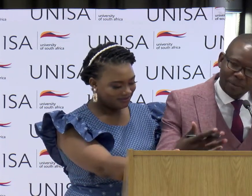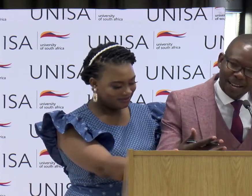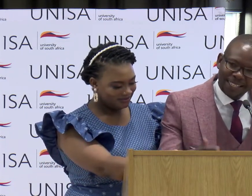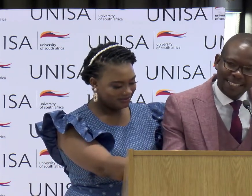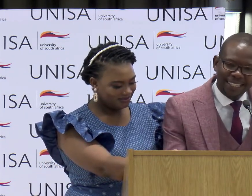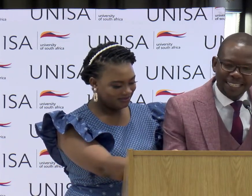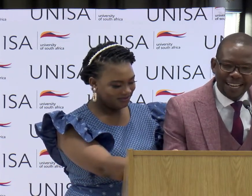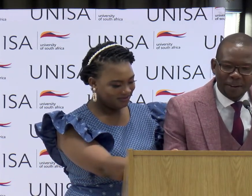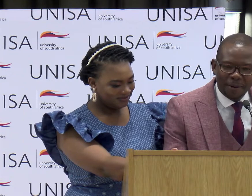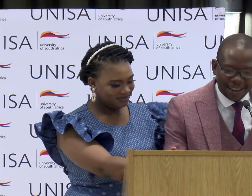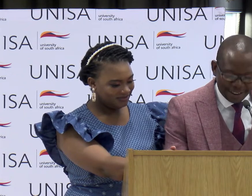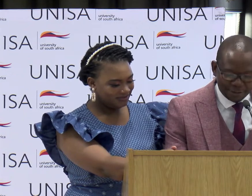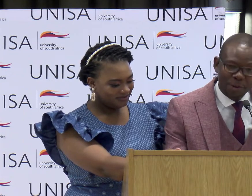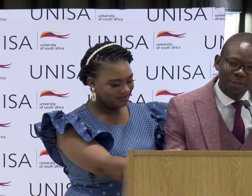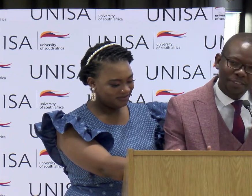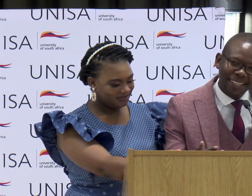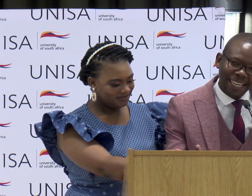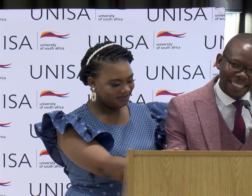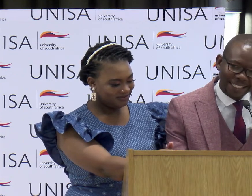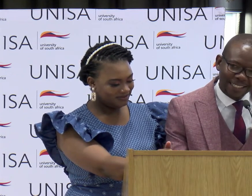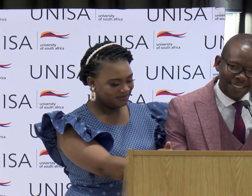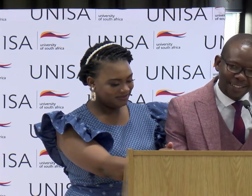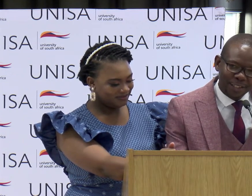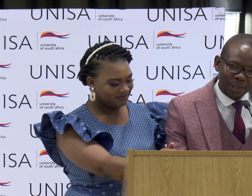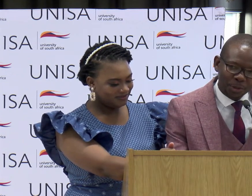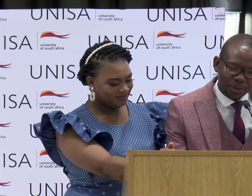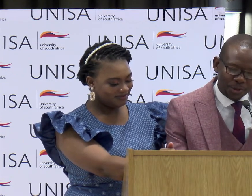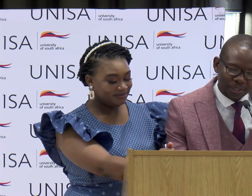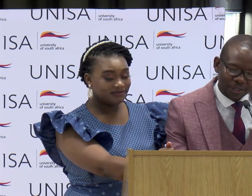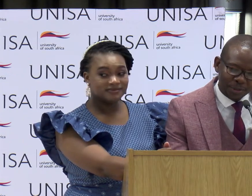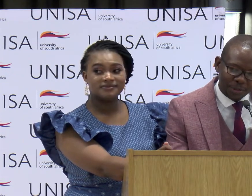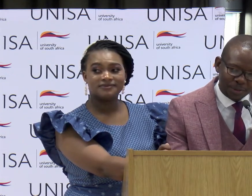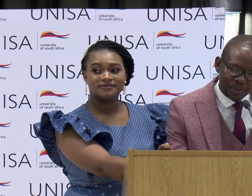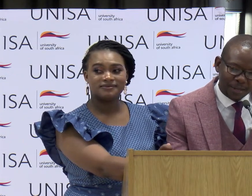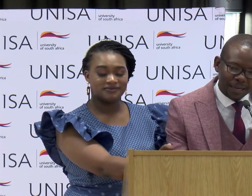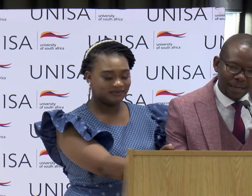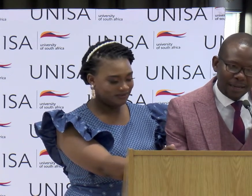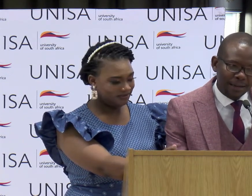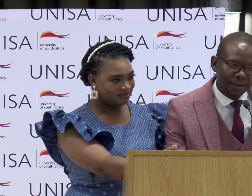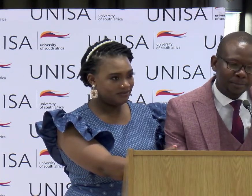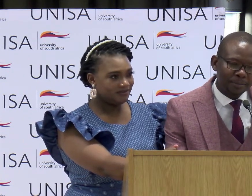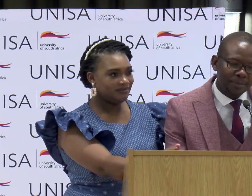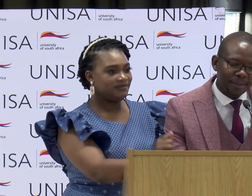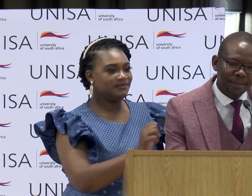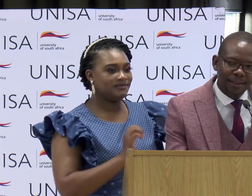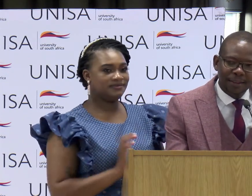we are extending our vote of thanks to you.